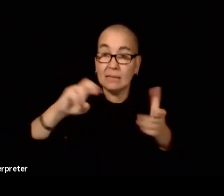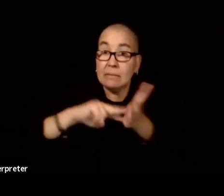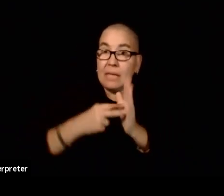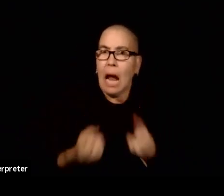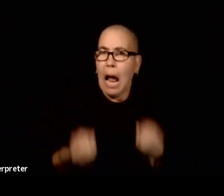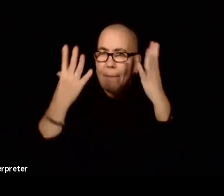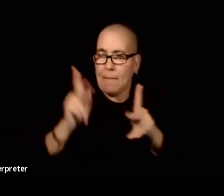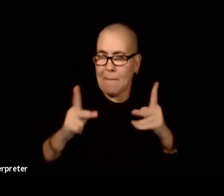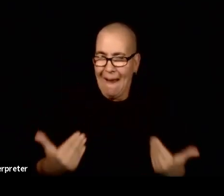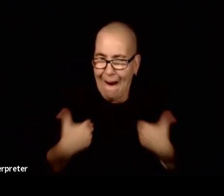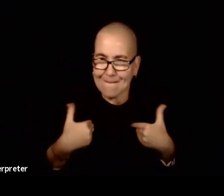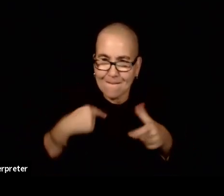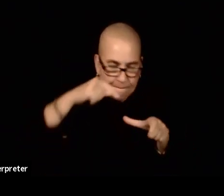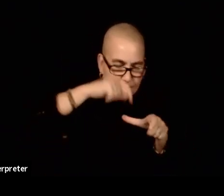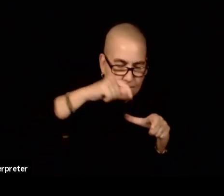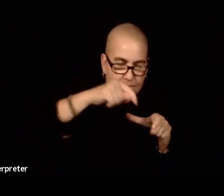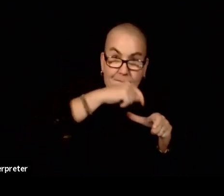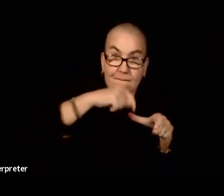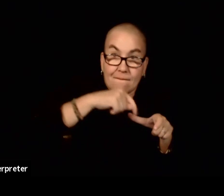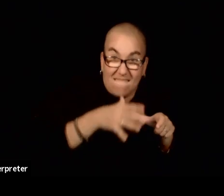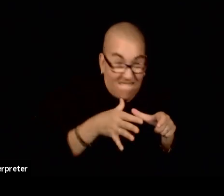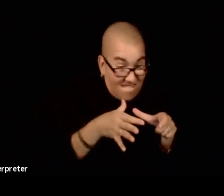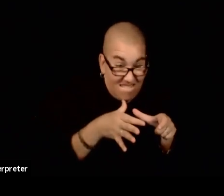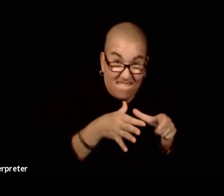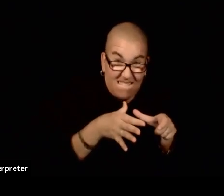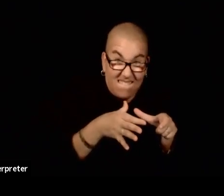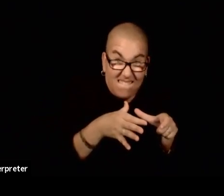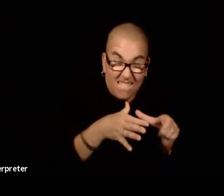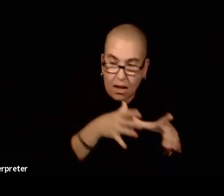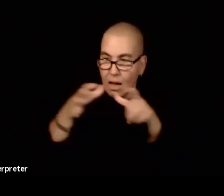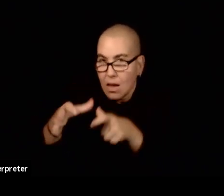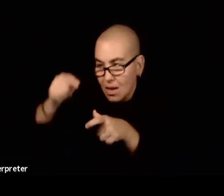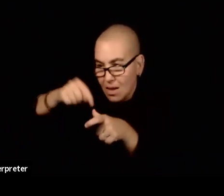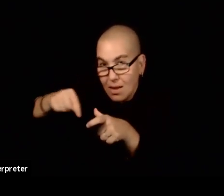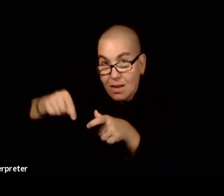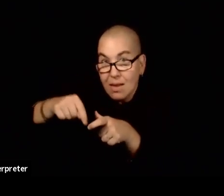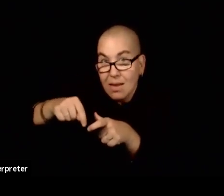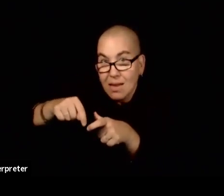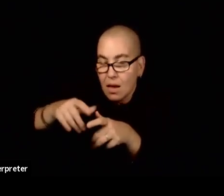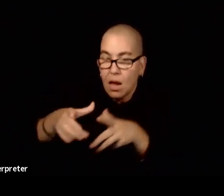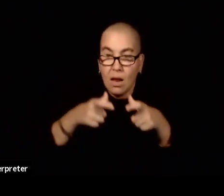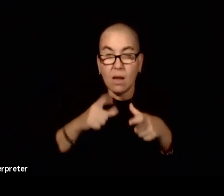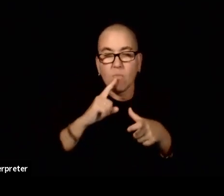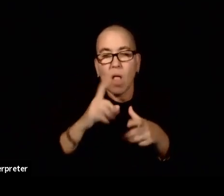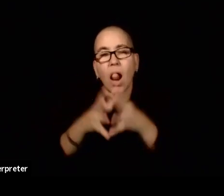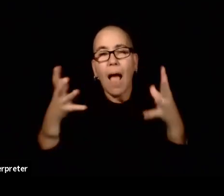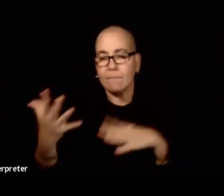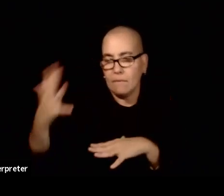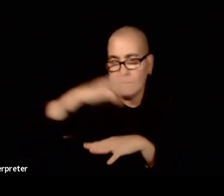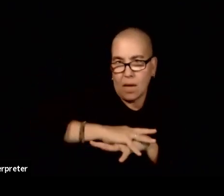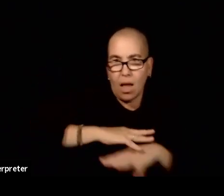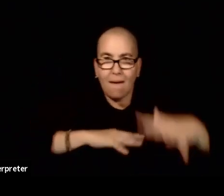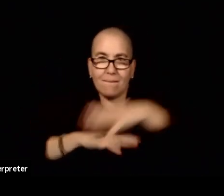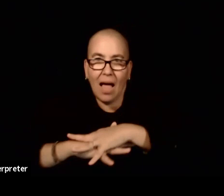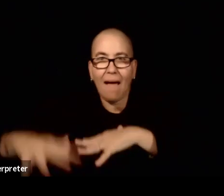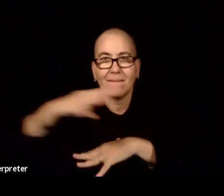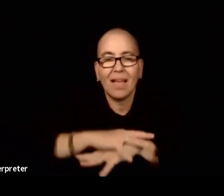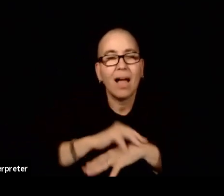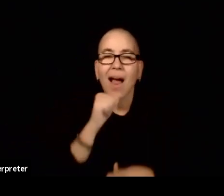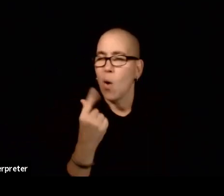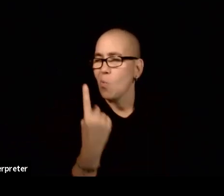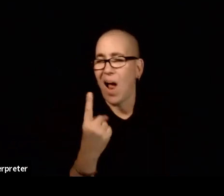the specifics, and particularly to understand how much risk there may or may not be for an individual school. So thank you for